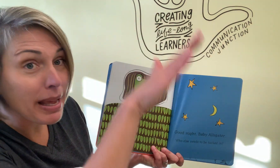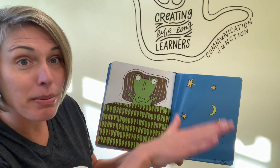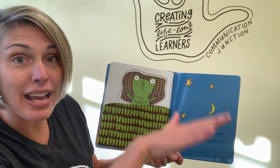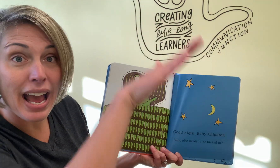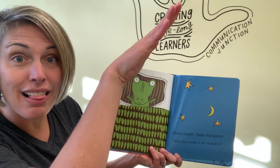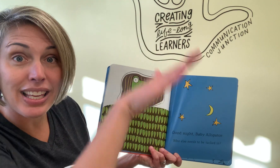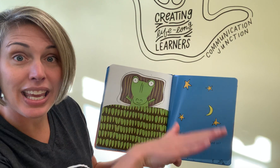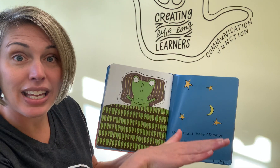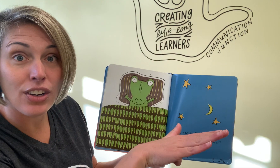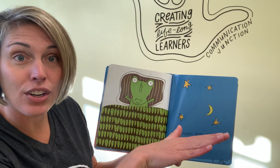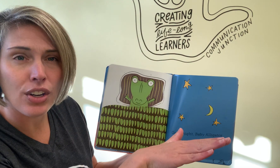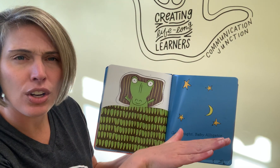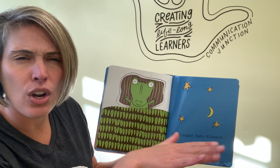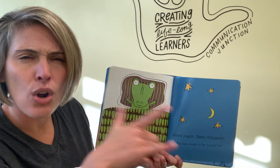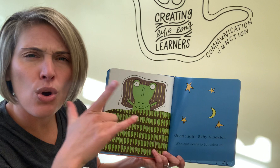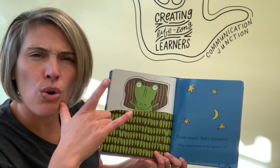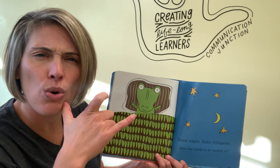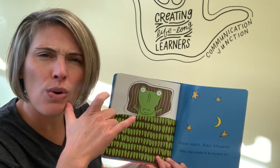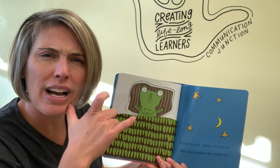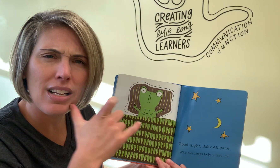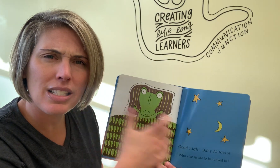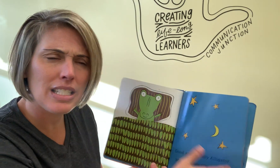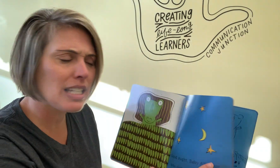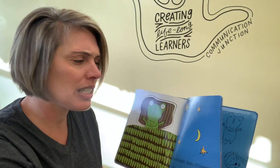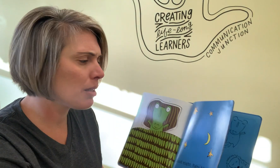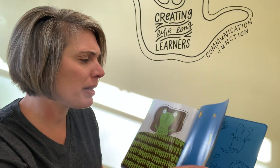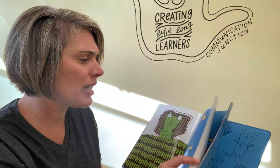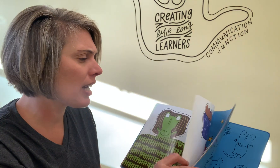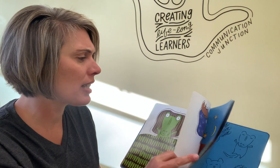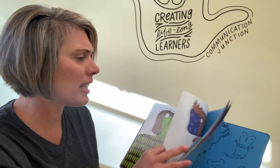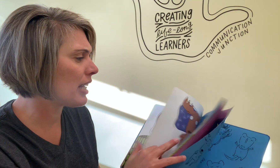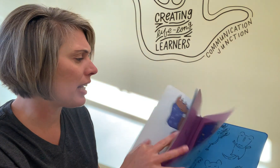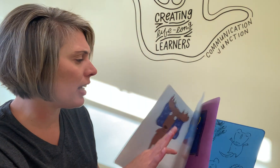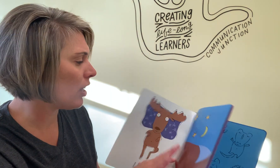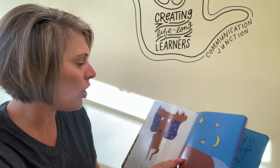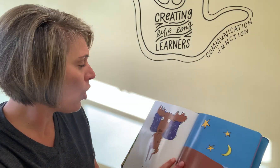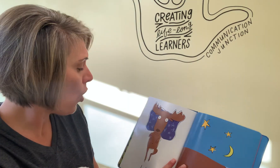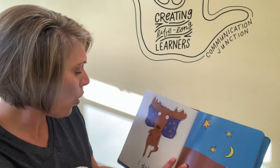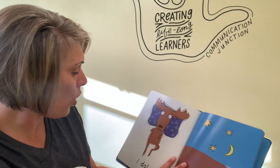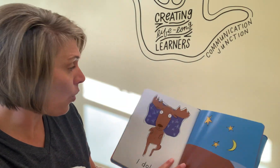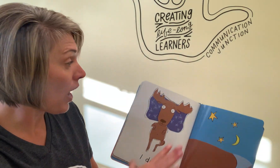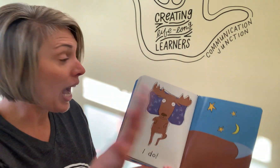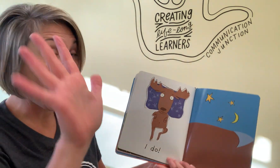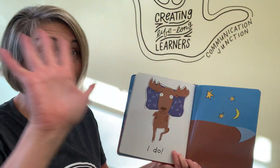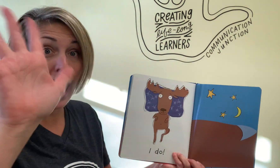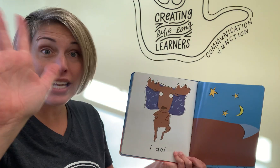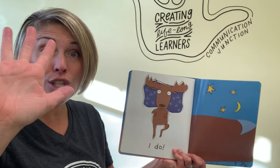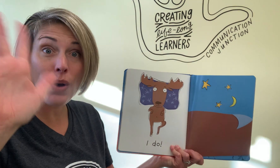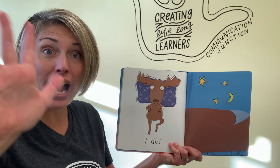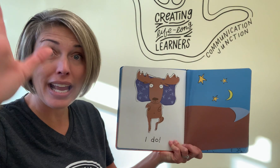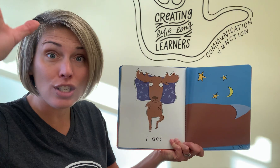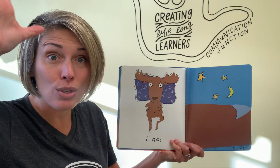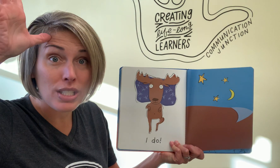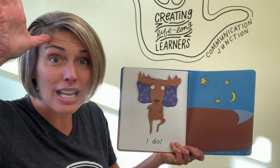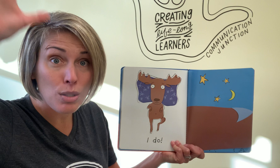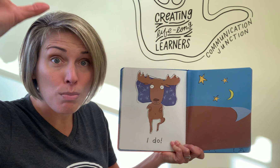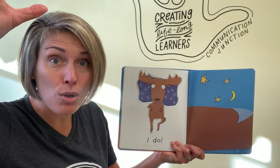baby alligator. Who else needs to be tucked in? Oh, I do, says